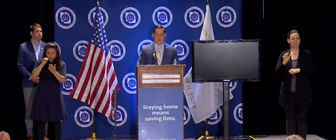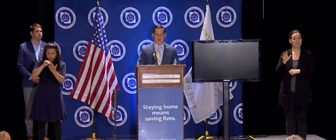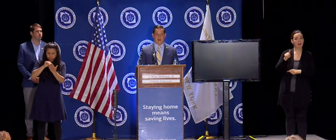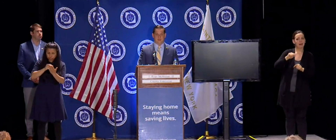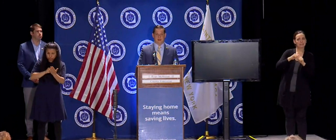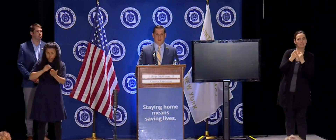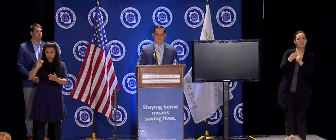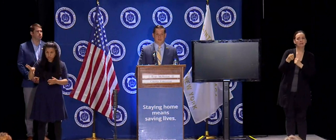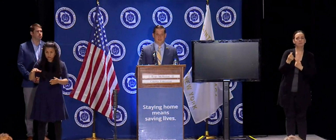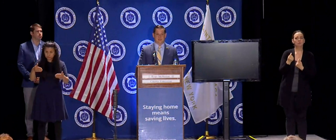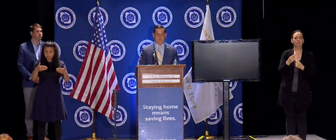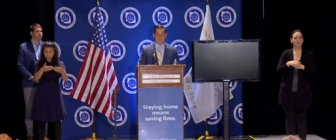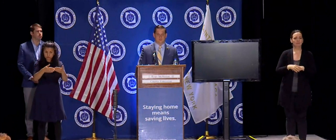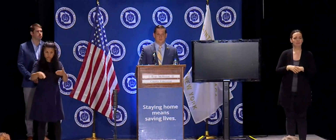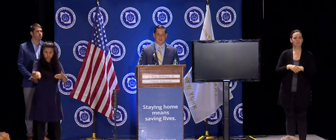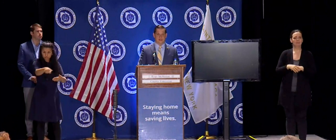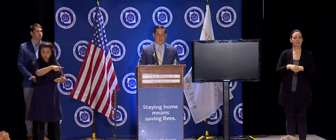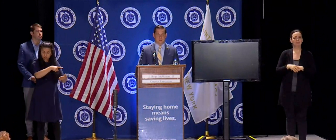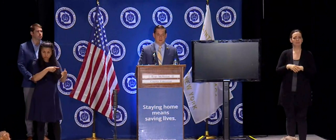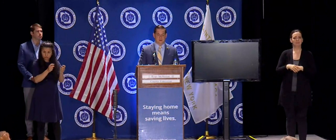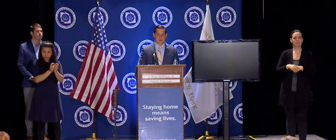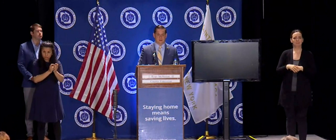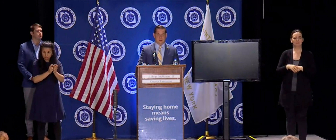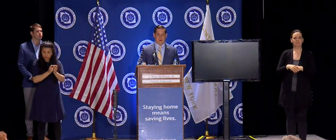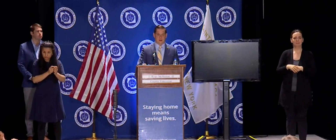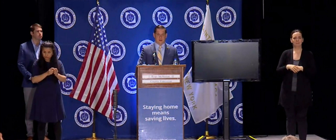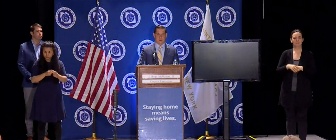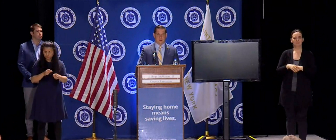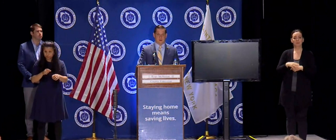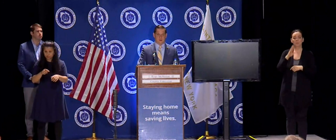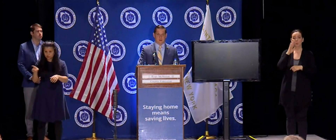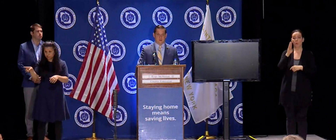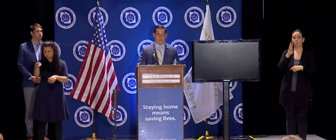and Brad on that Amazon team was fantastic.